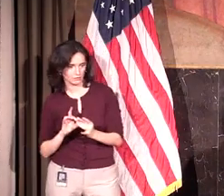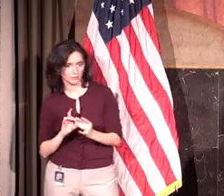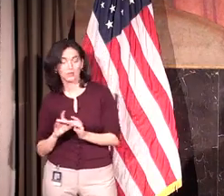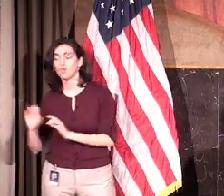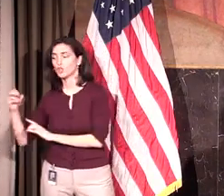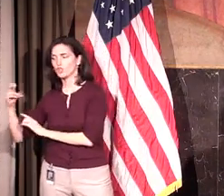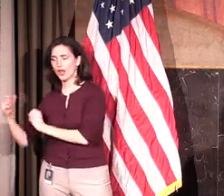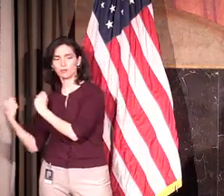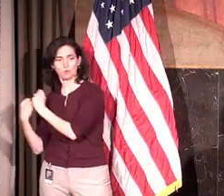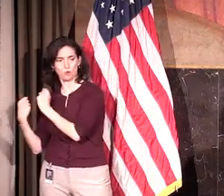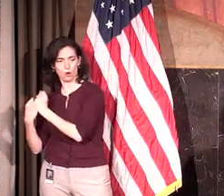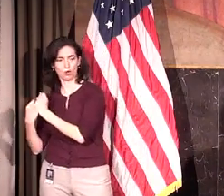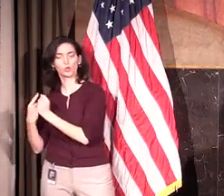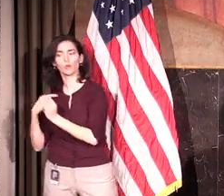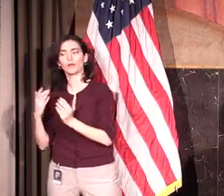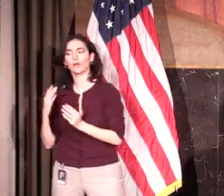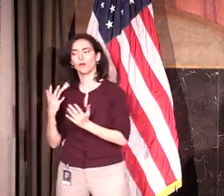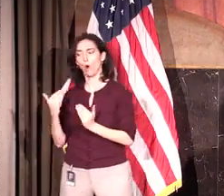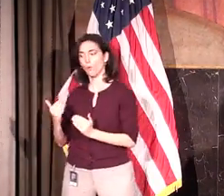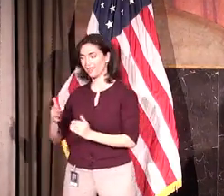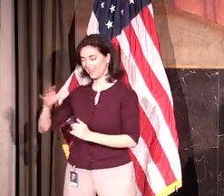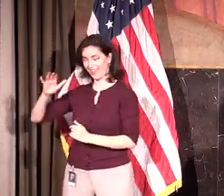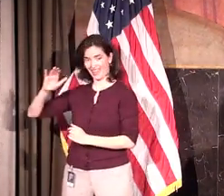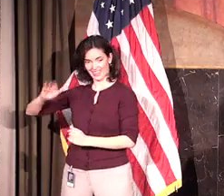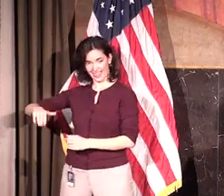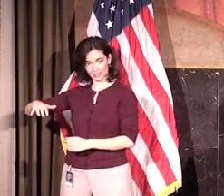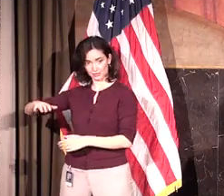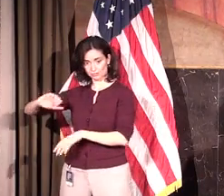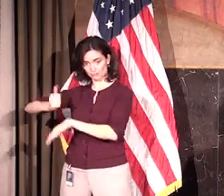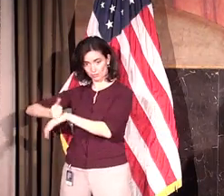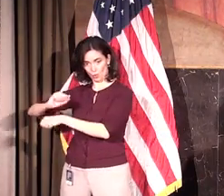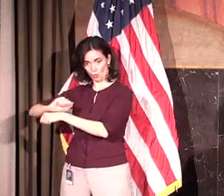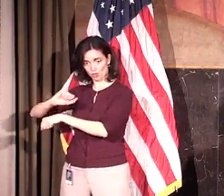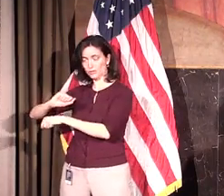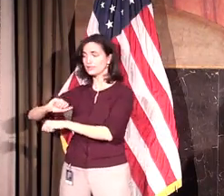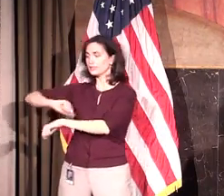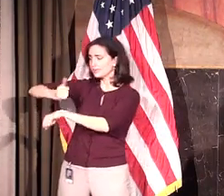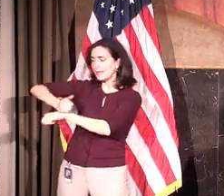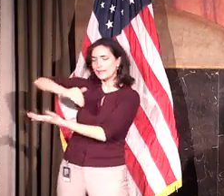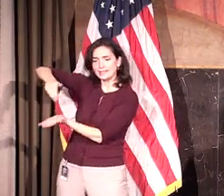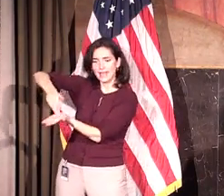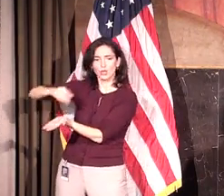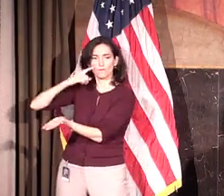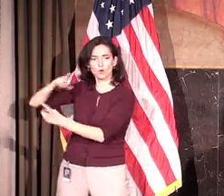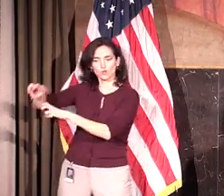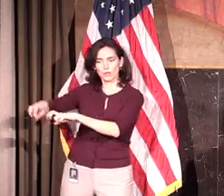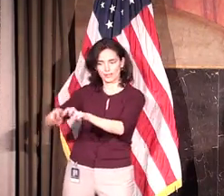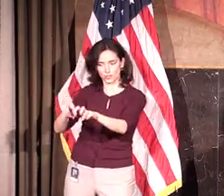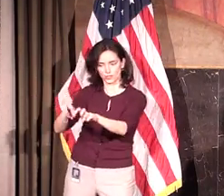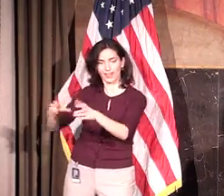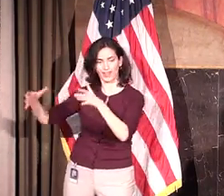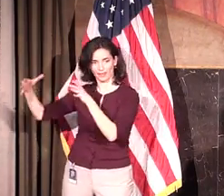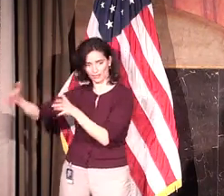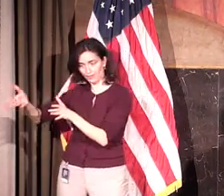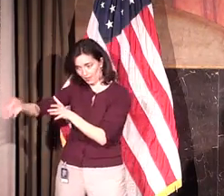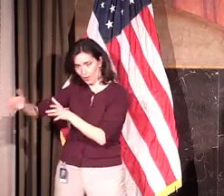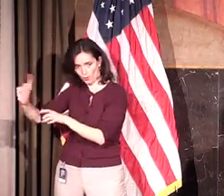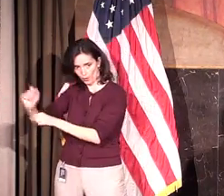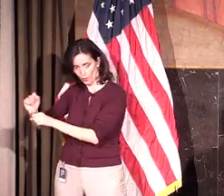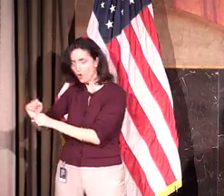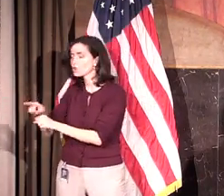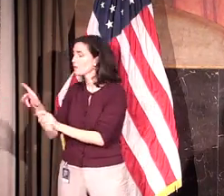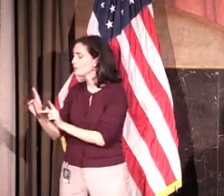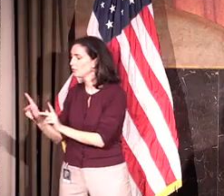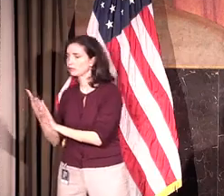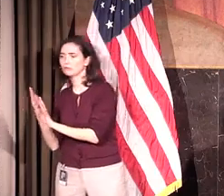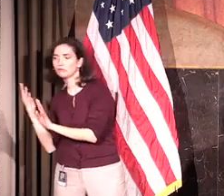put a transition center on place at the refinery so that we can better communicate with and direct these